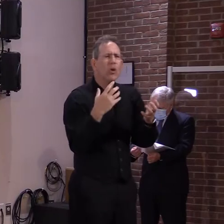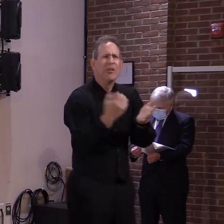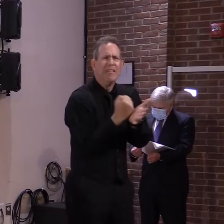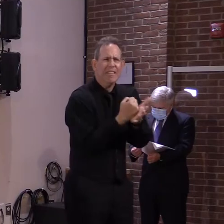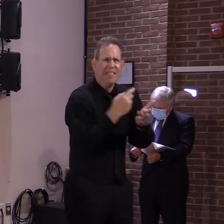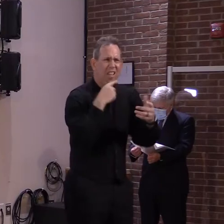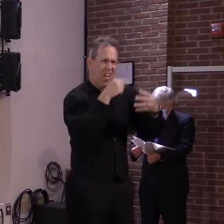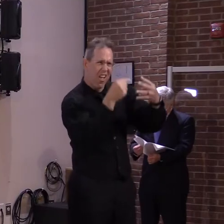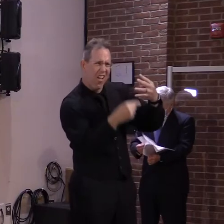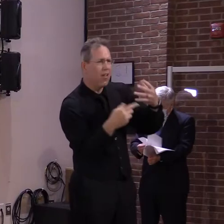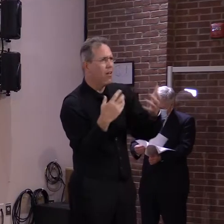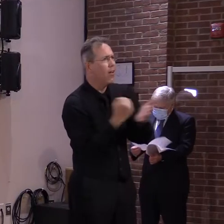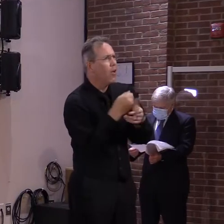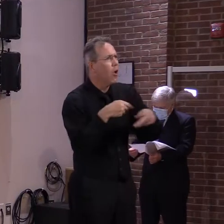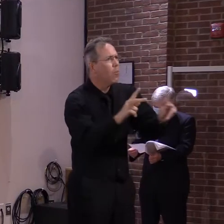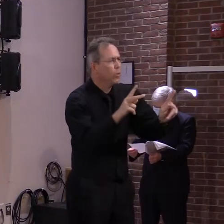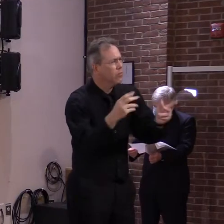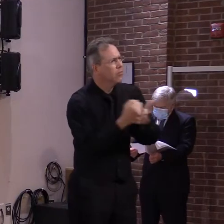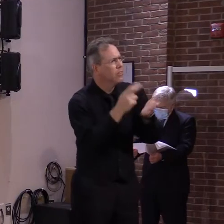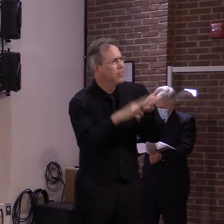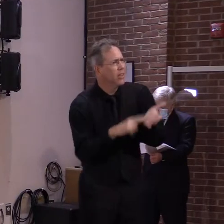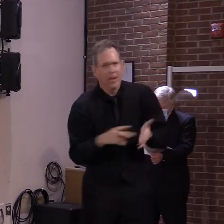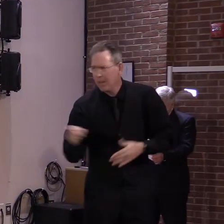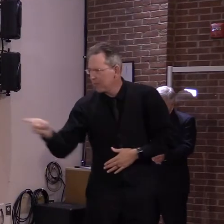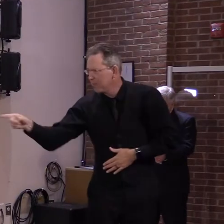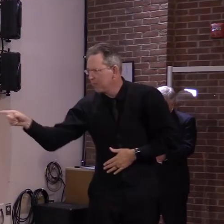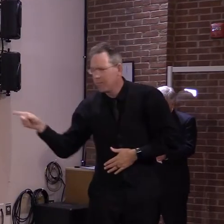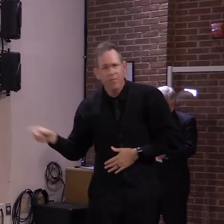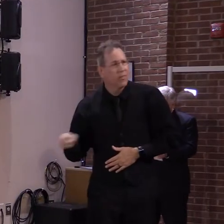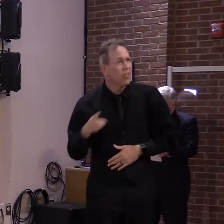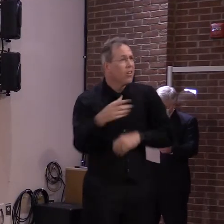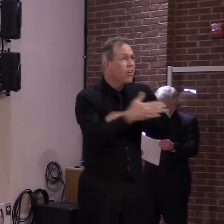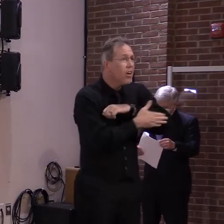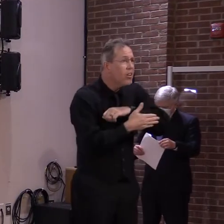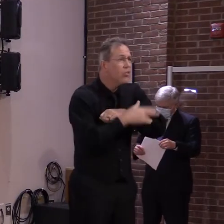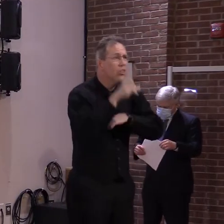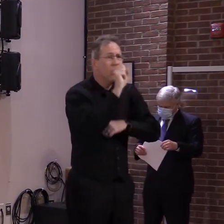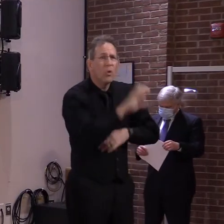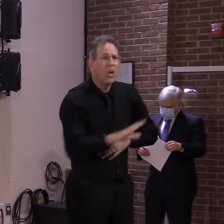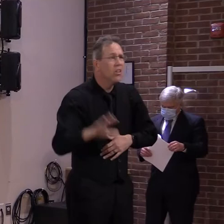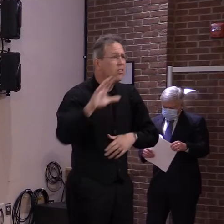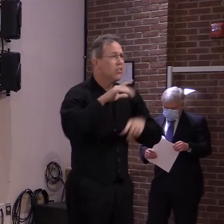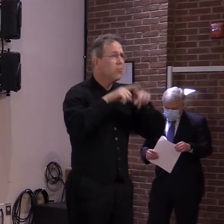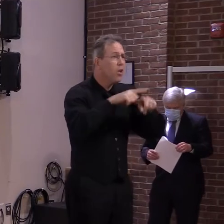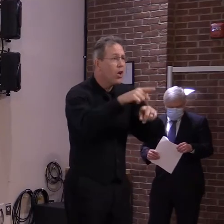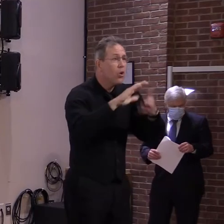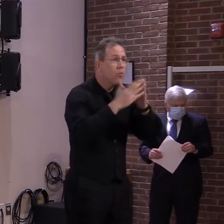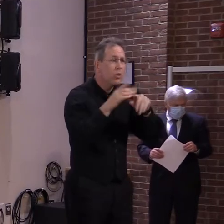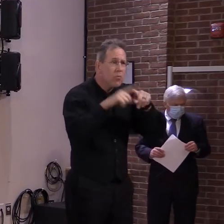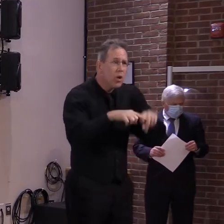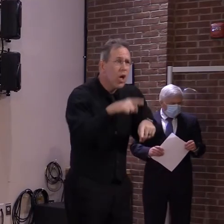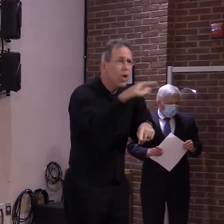you. So with that, I'll turn it over to Secretary French for our education update.